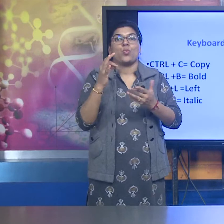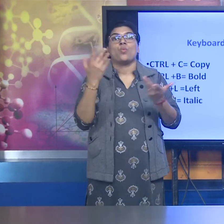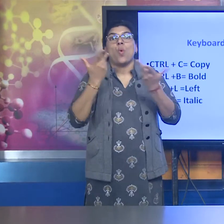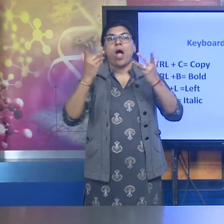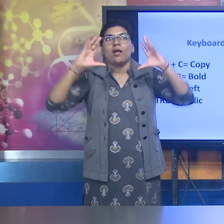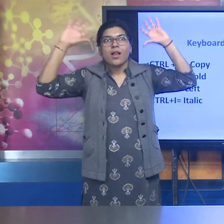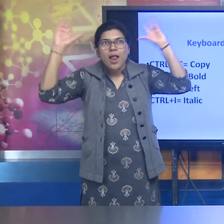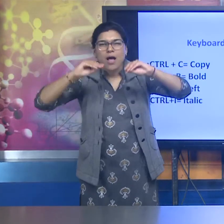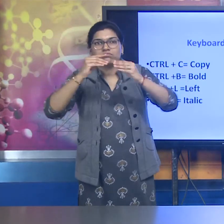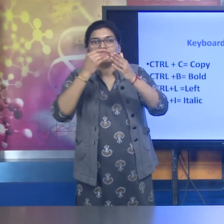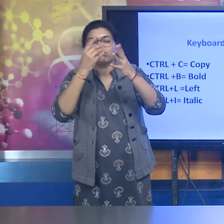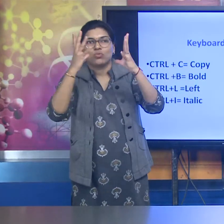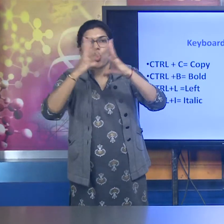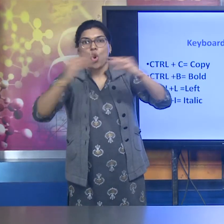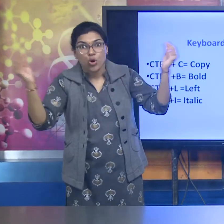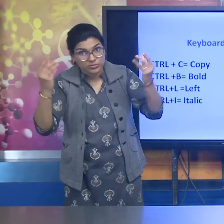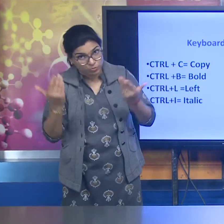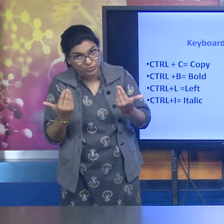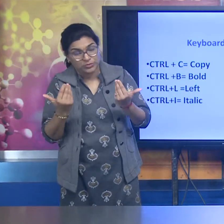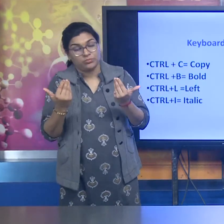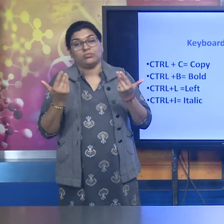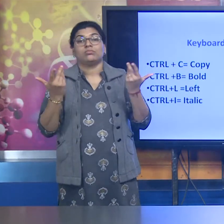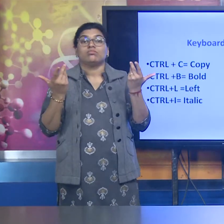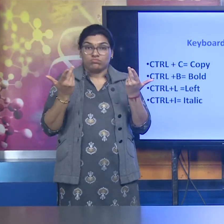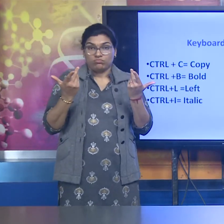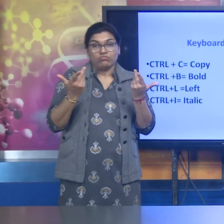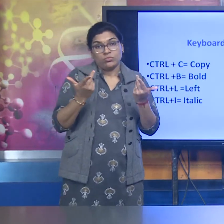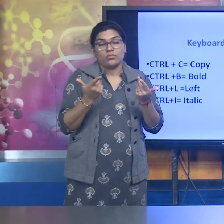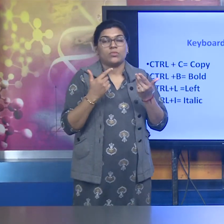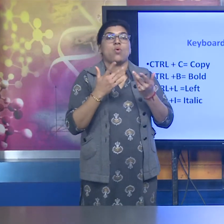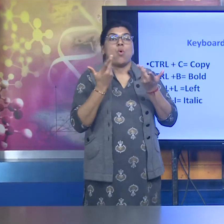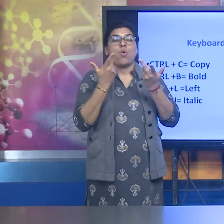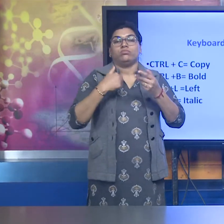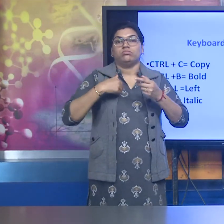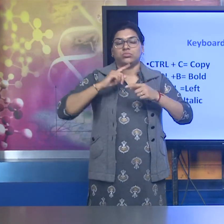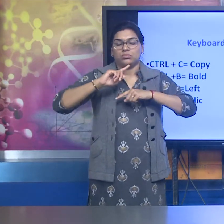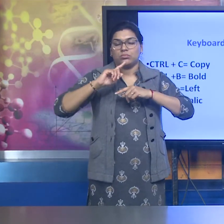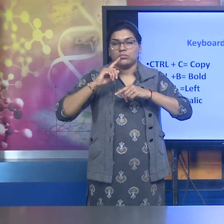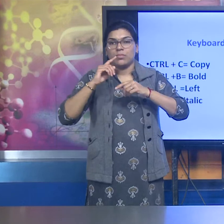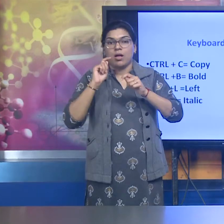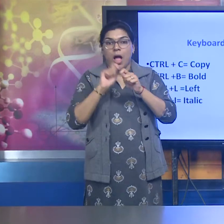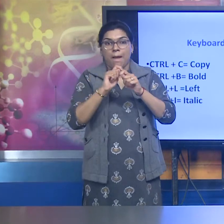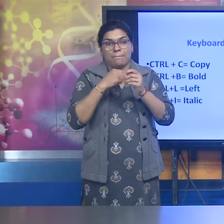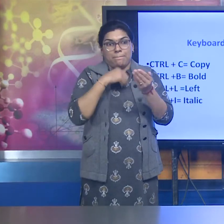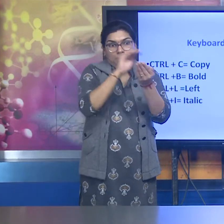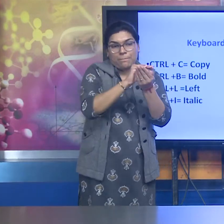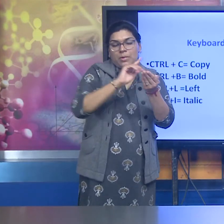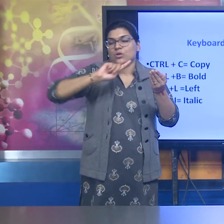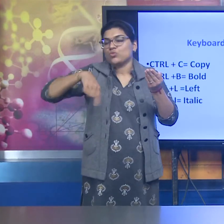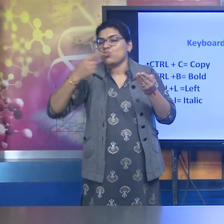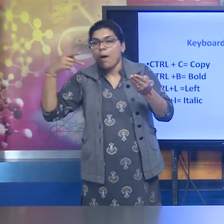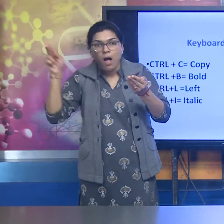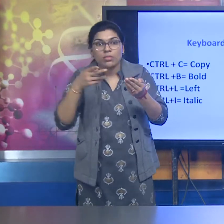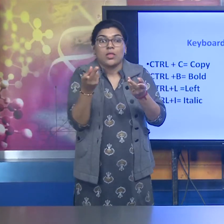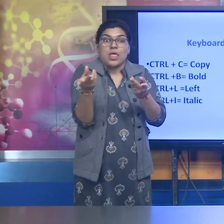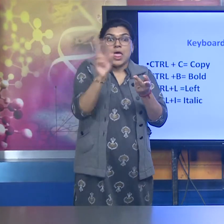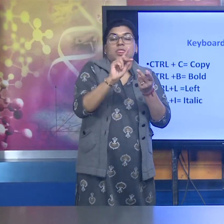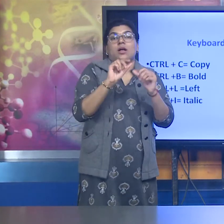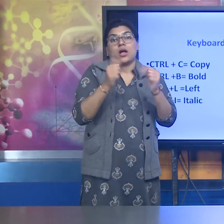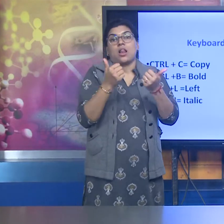draft. For example, if you get a power cut, if you have saved your data, you